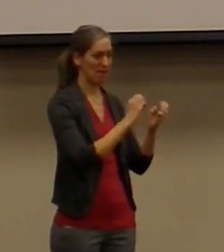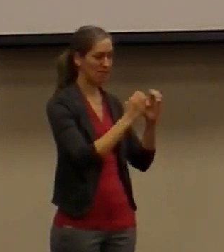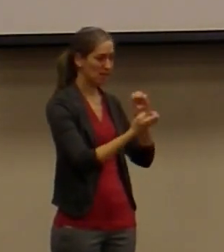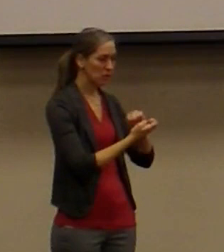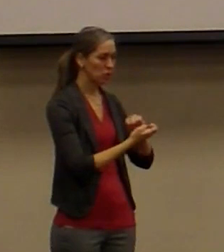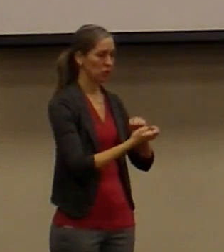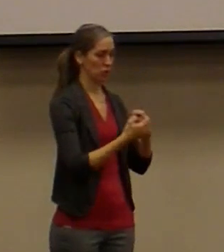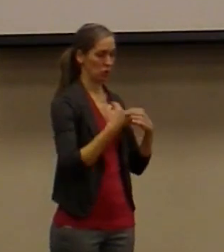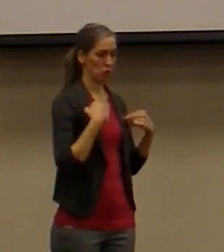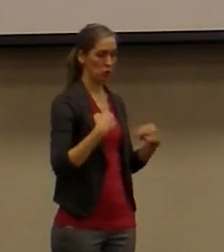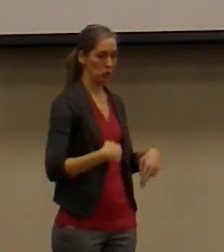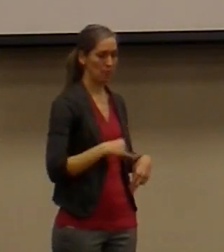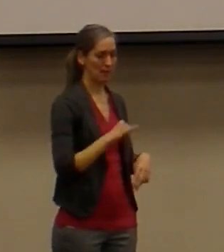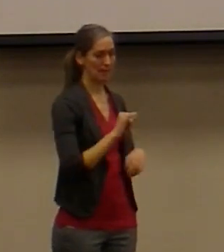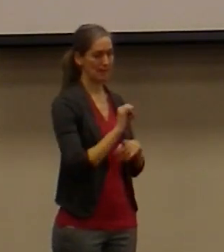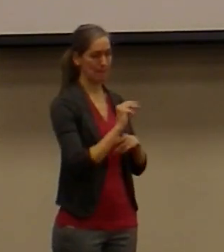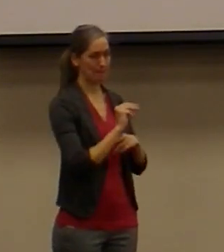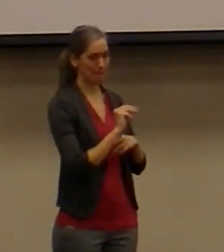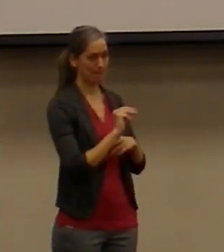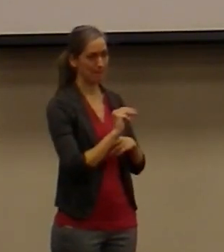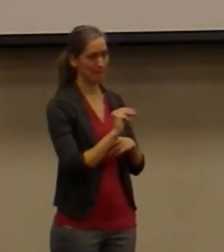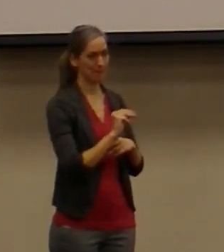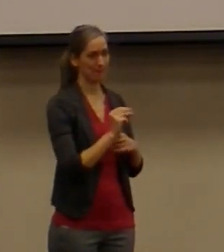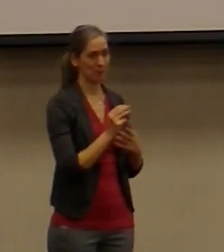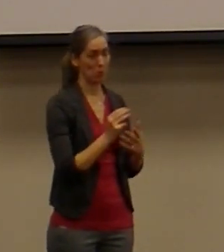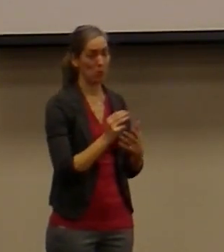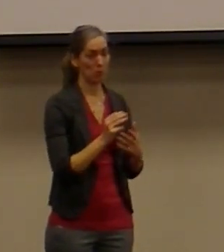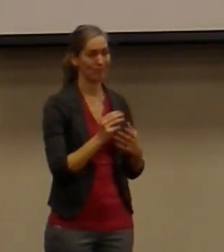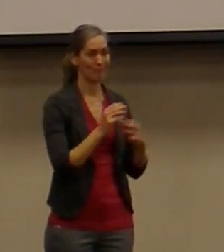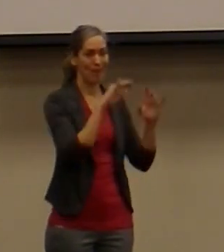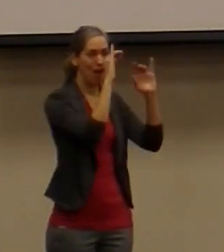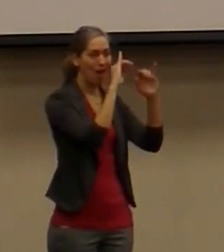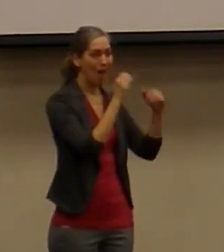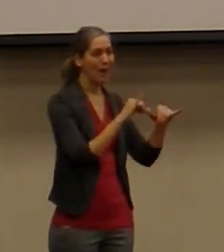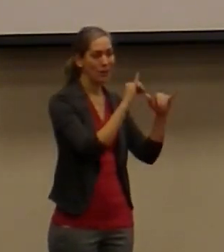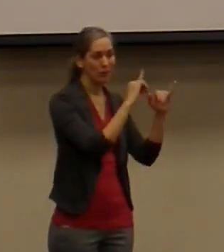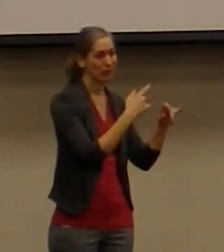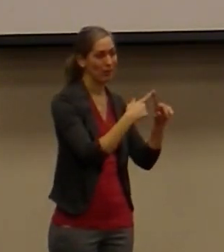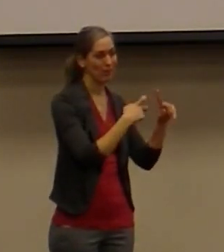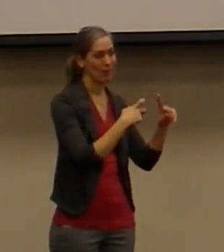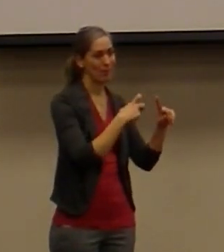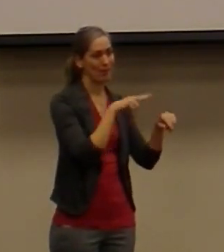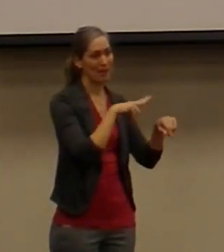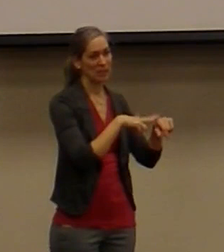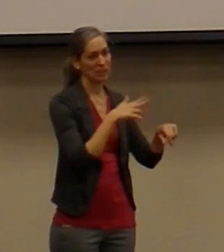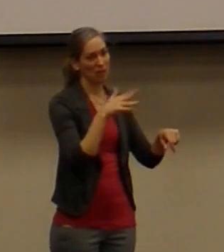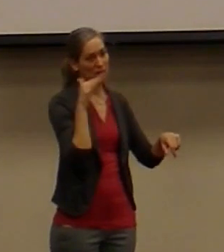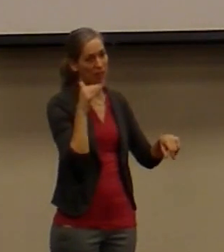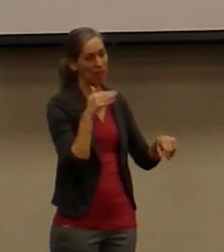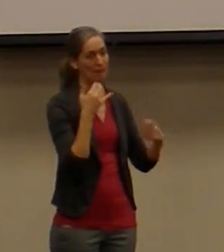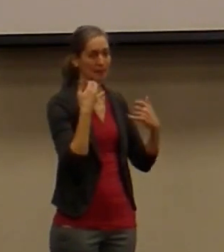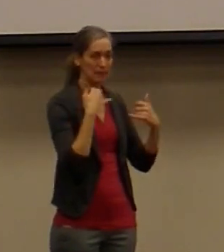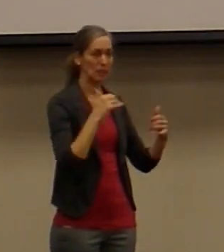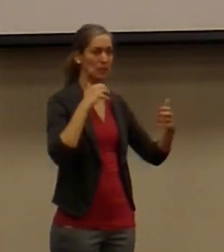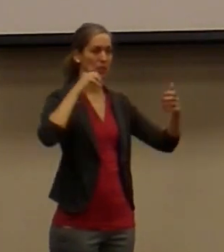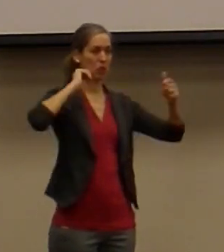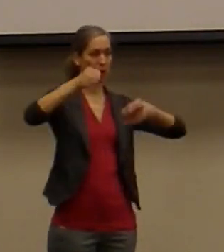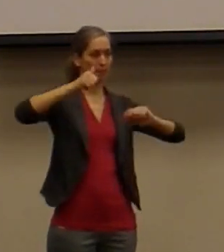whatever it may be, or whether it was the gods, the idols that these people in these ancient nations worship, it's the